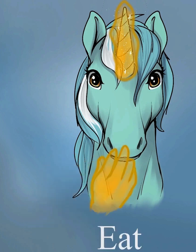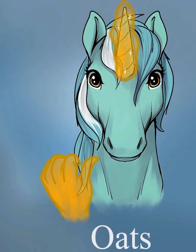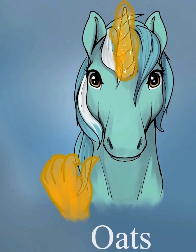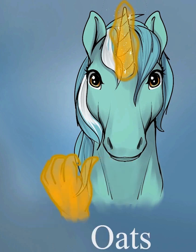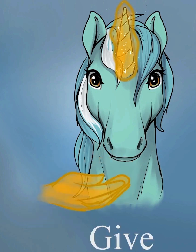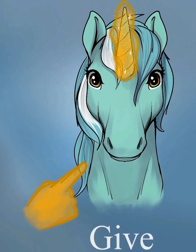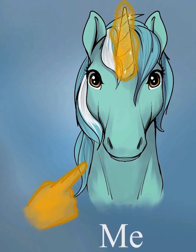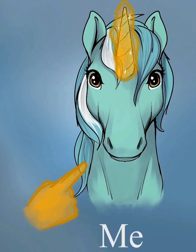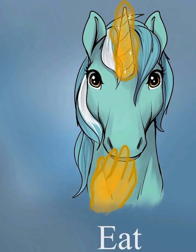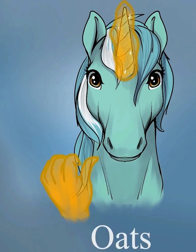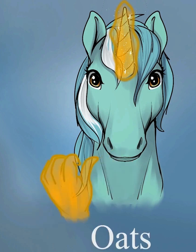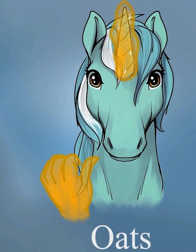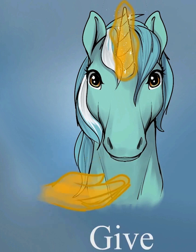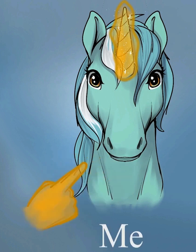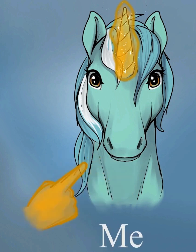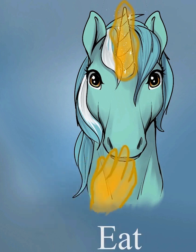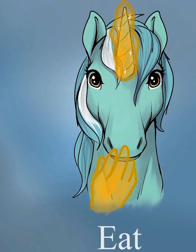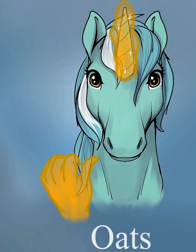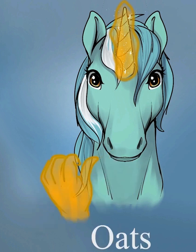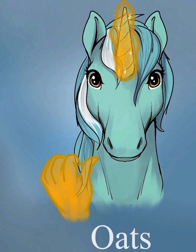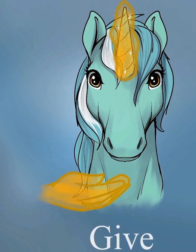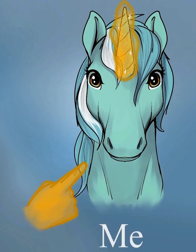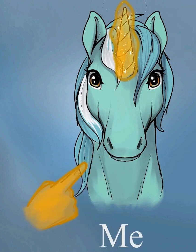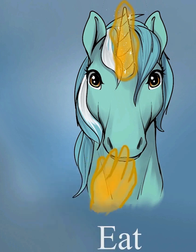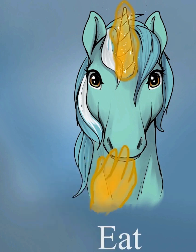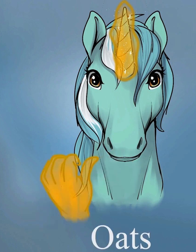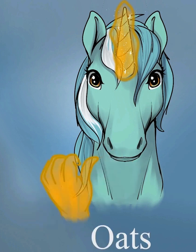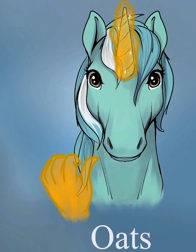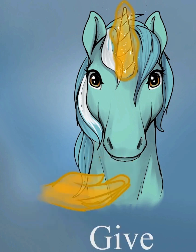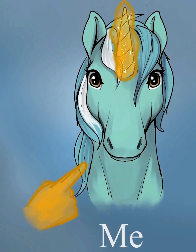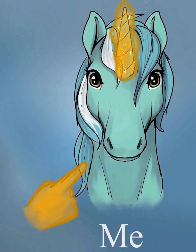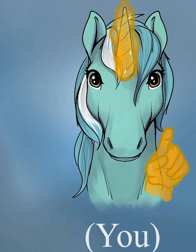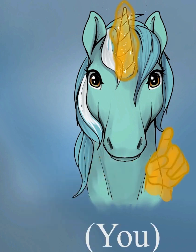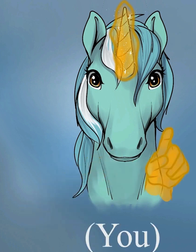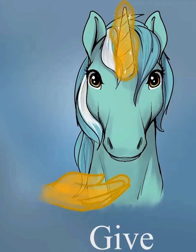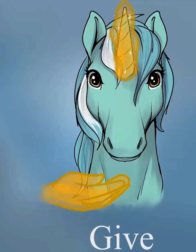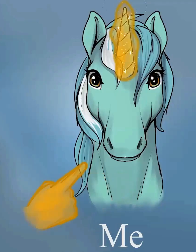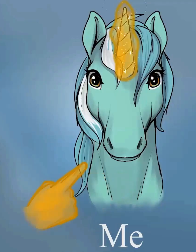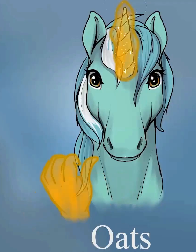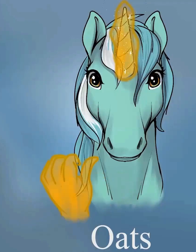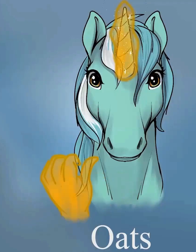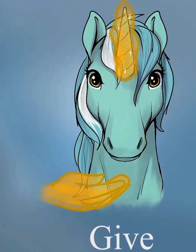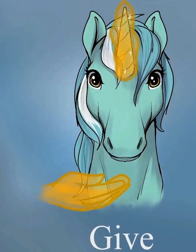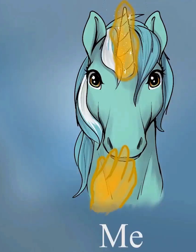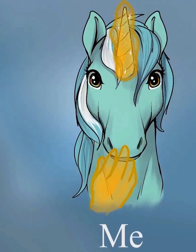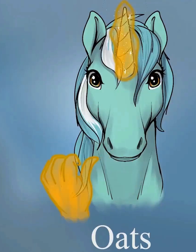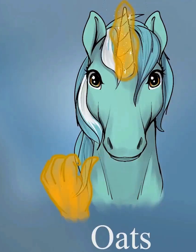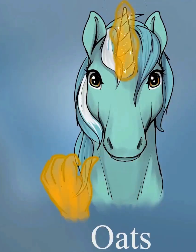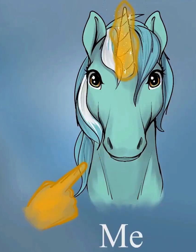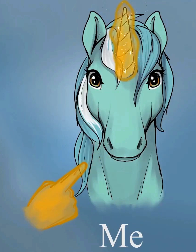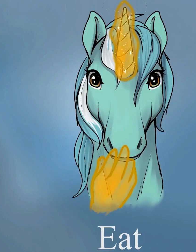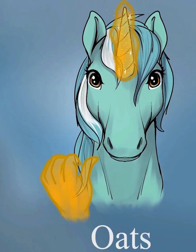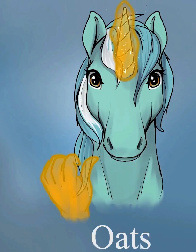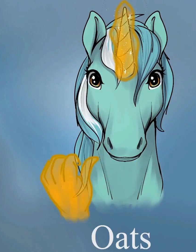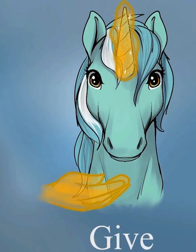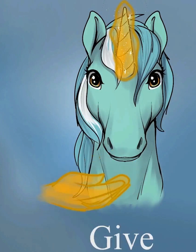oats, give me oats, give me oats, give me oats, give me you. give me oats, give me oats, me oats, give